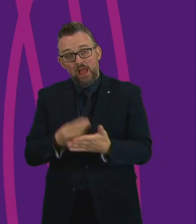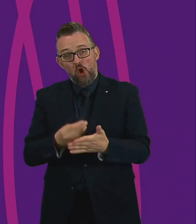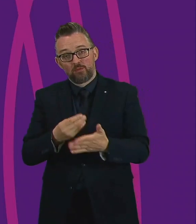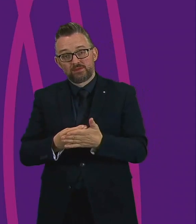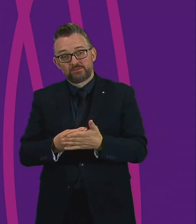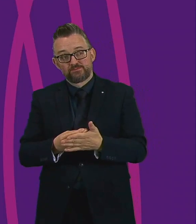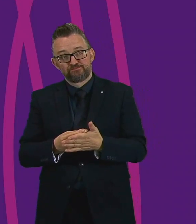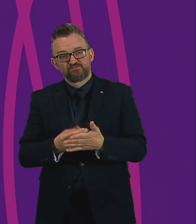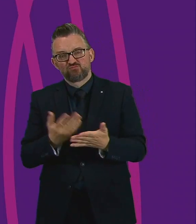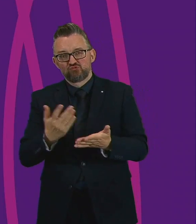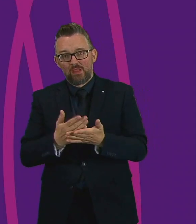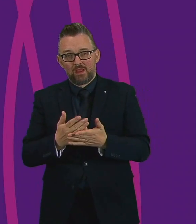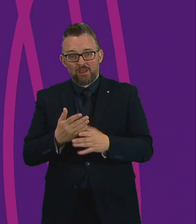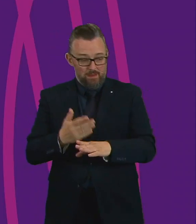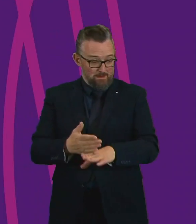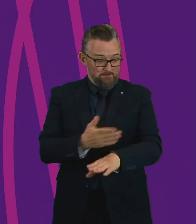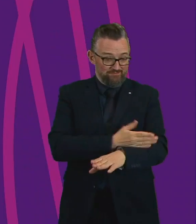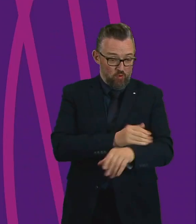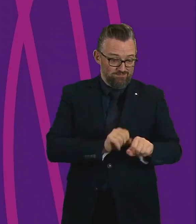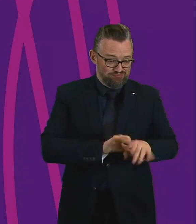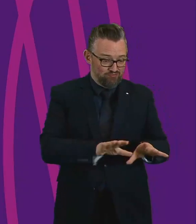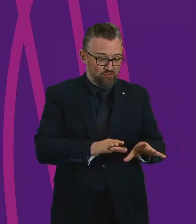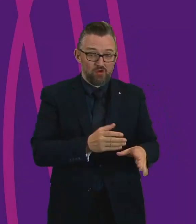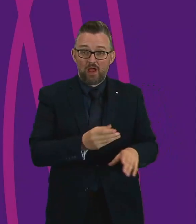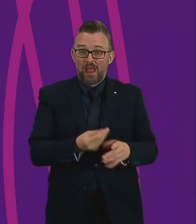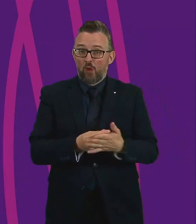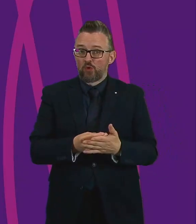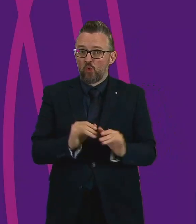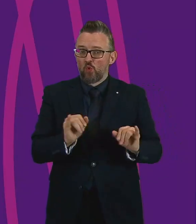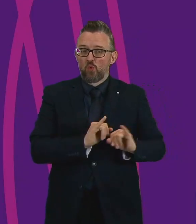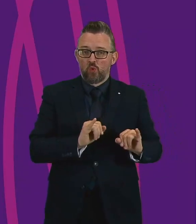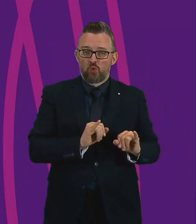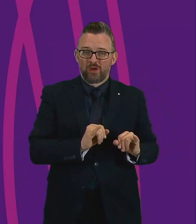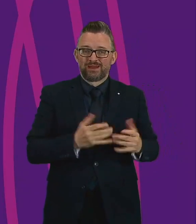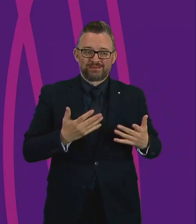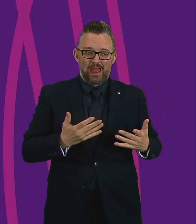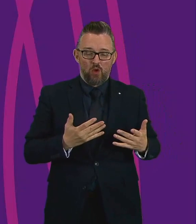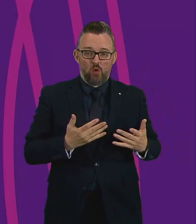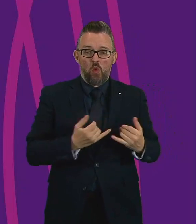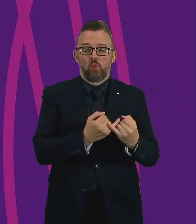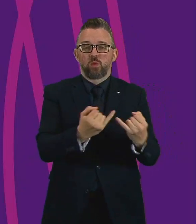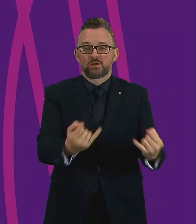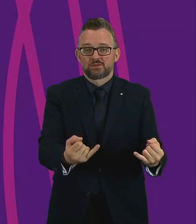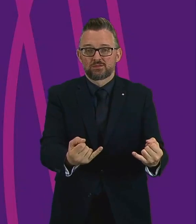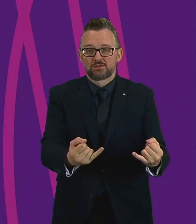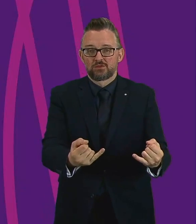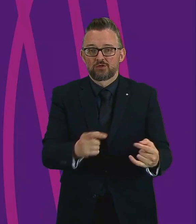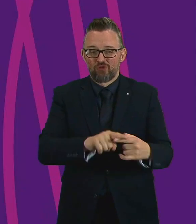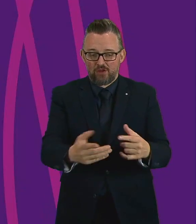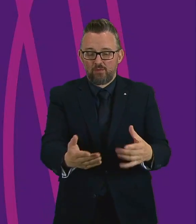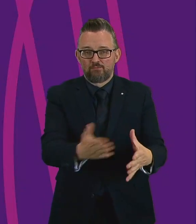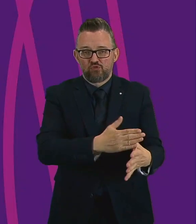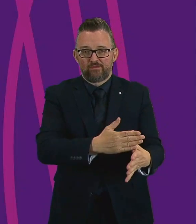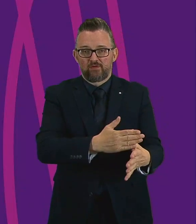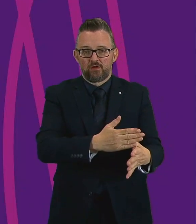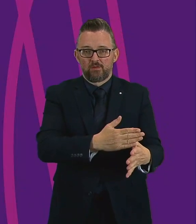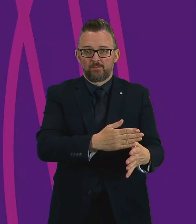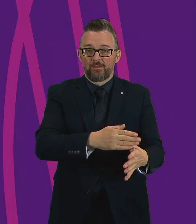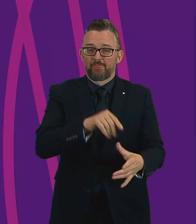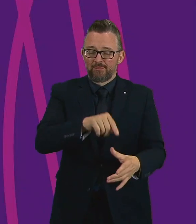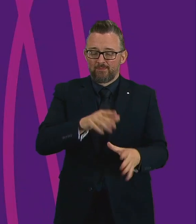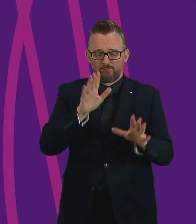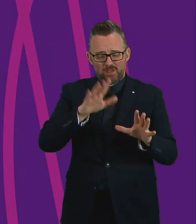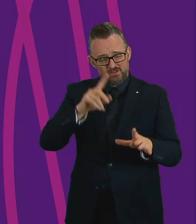bad place before the pandemic, and that makes it even worse, recovering from it. But we must